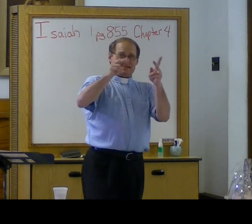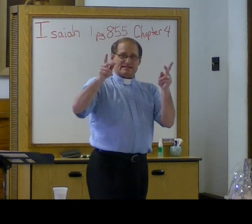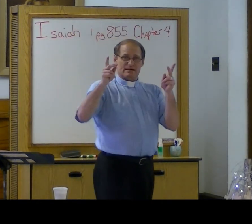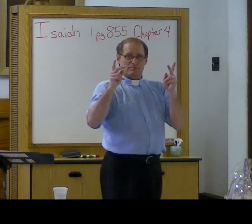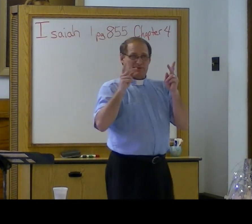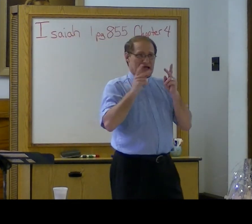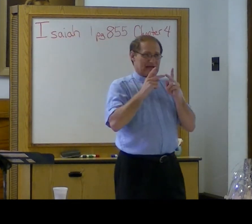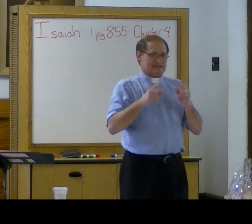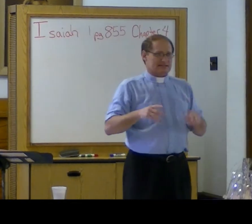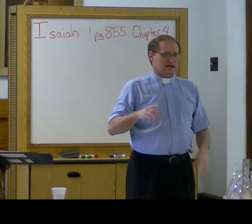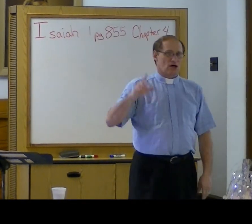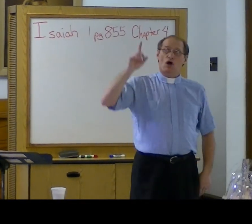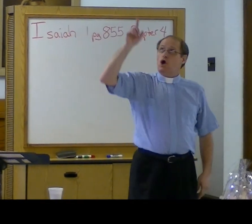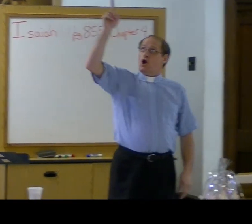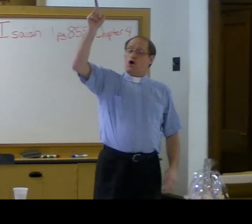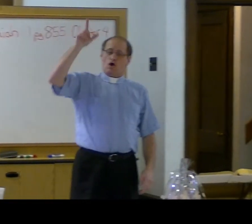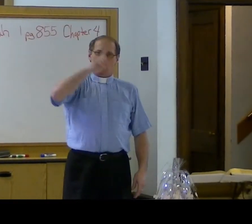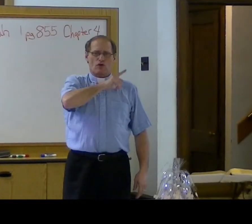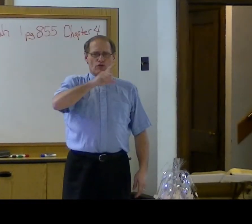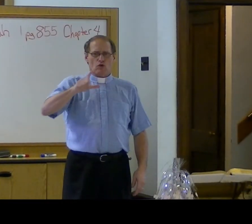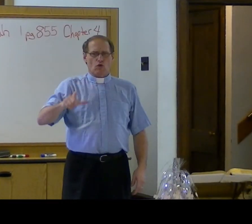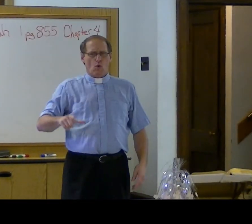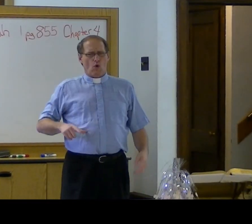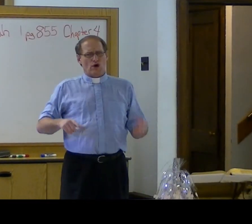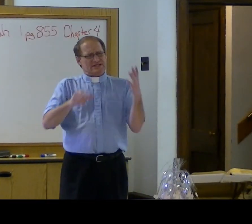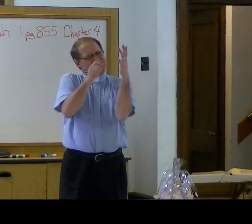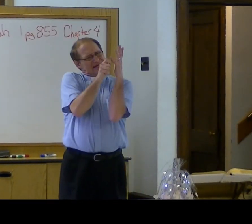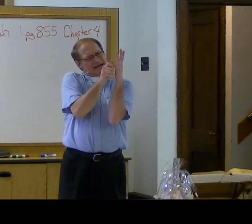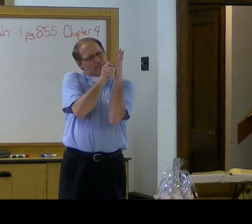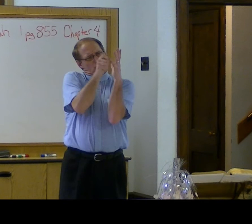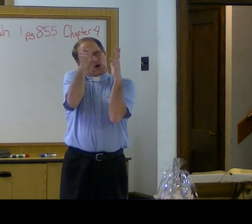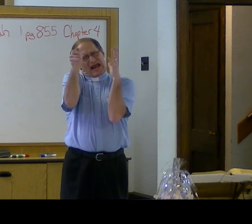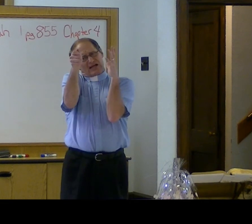This place, the Lord's Brand.